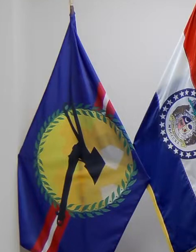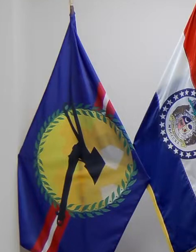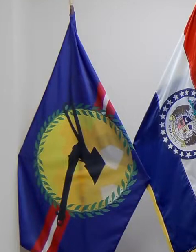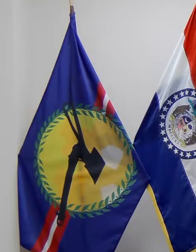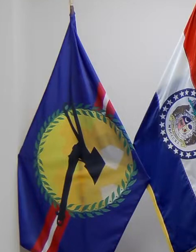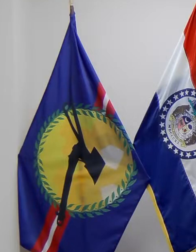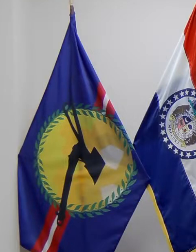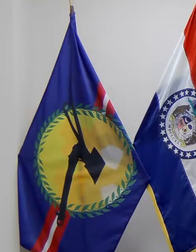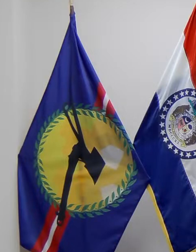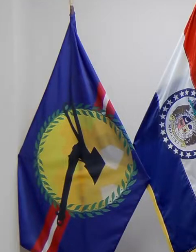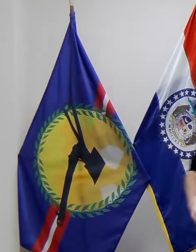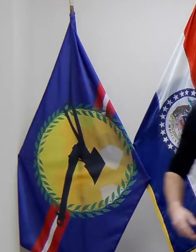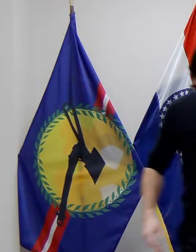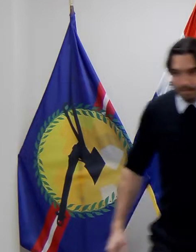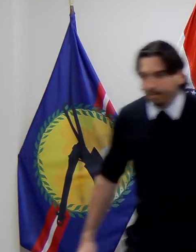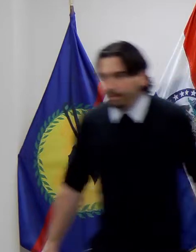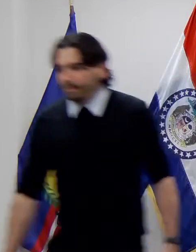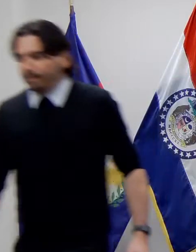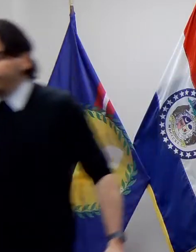Hot mic.